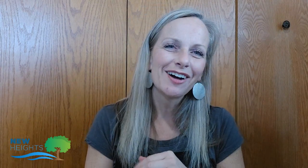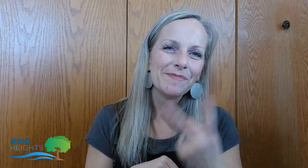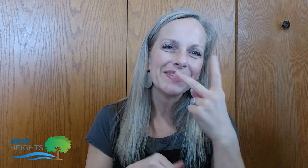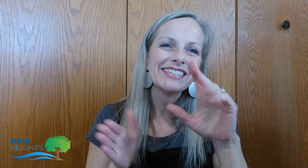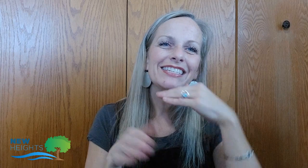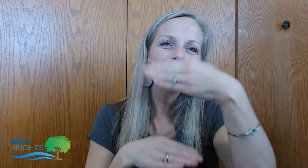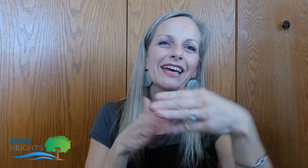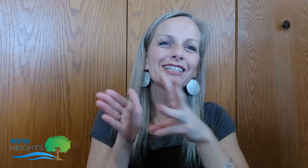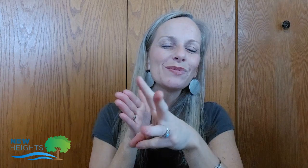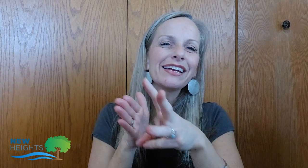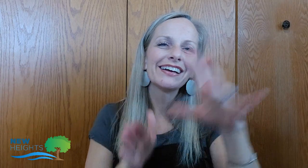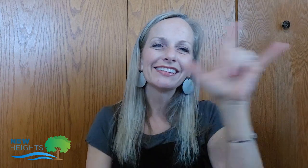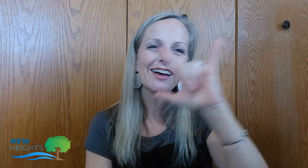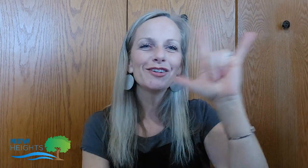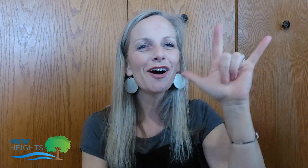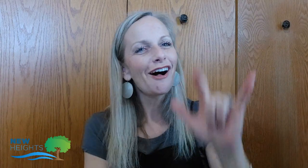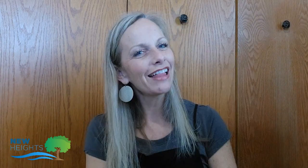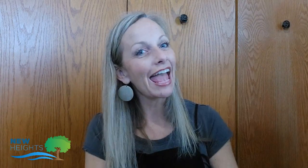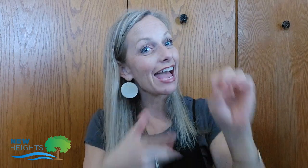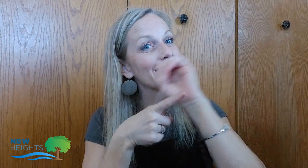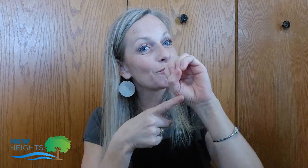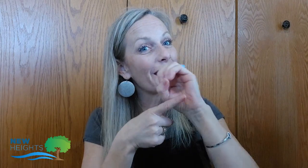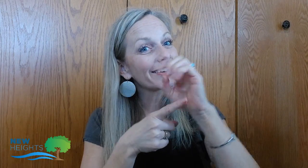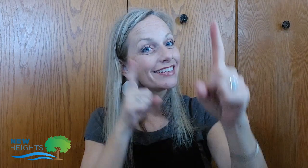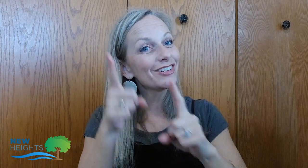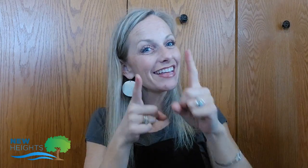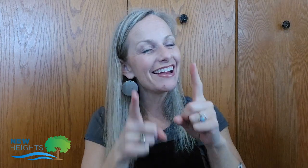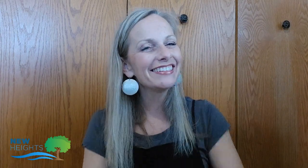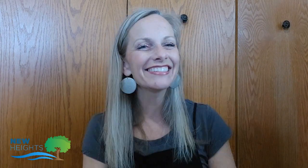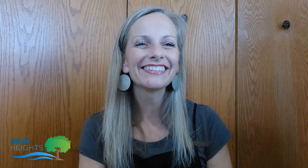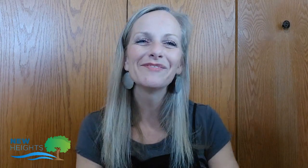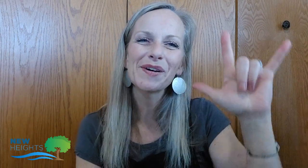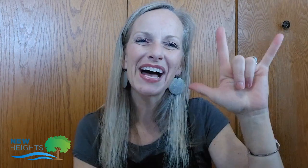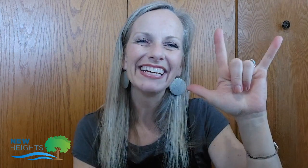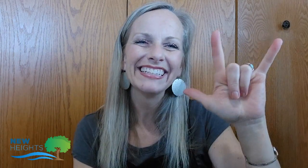So see you next week. Love you all and practice your signs. Bye-bye.